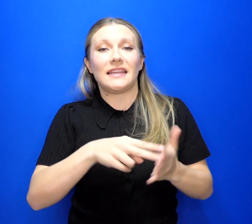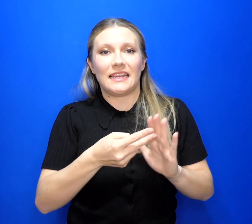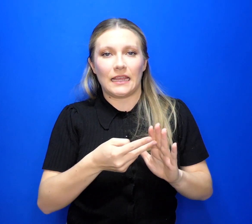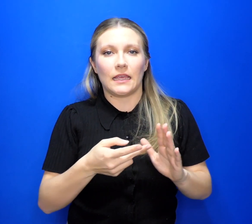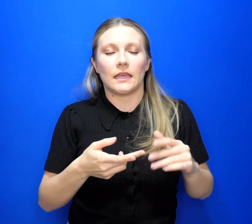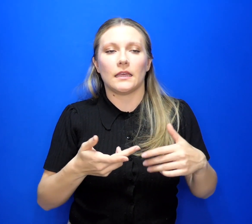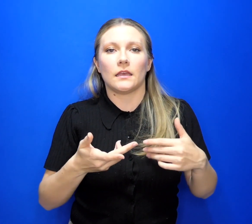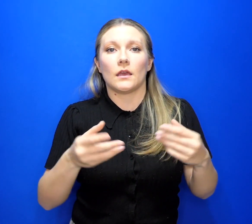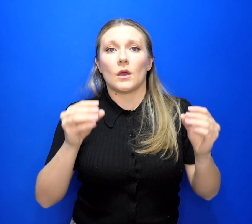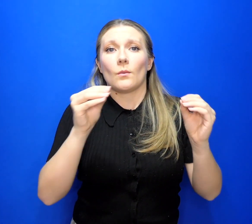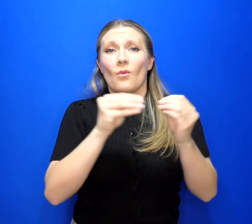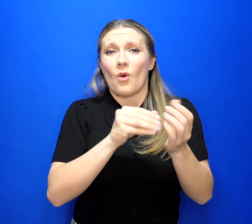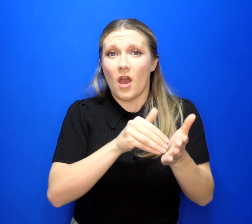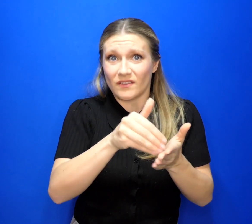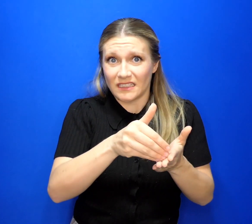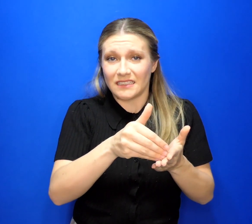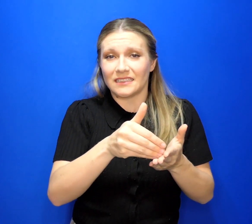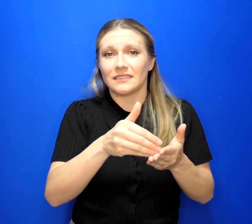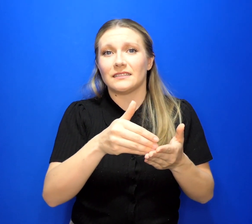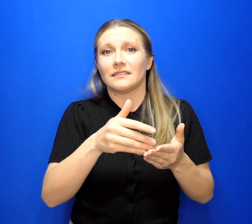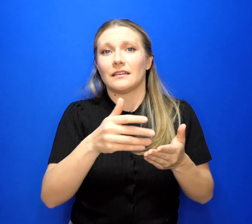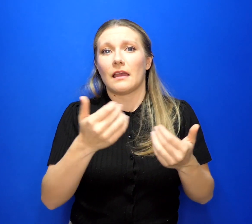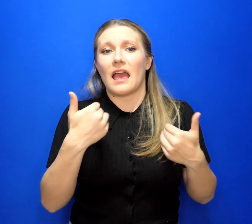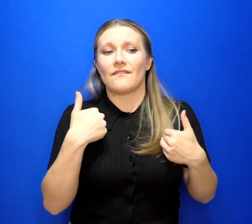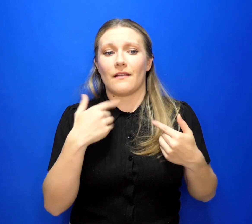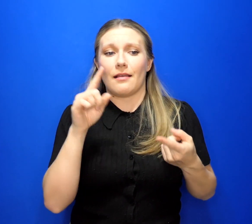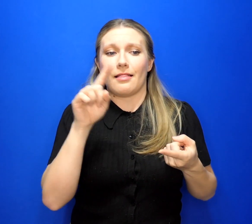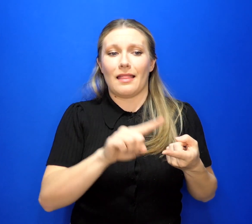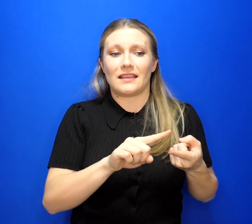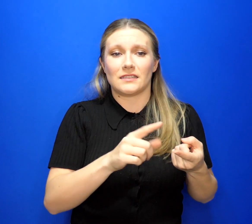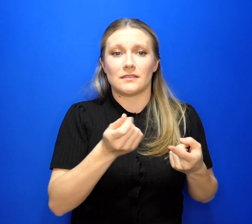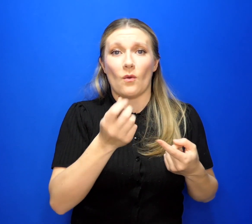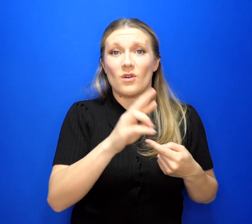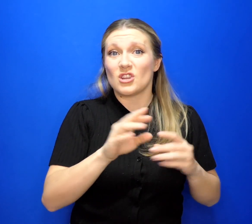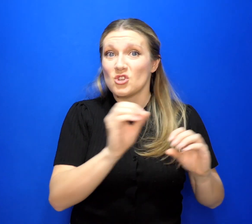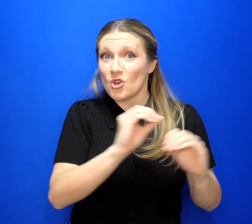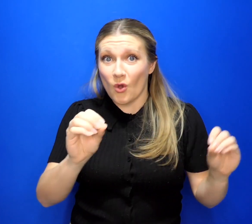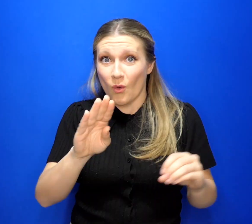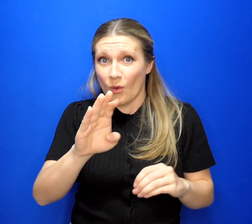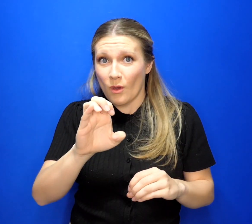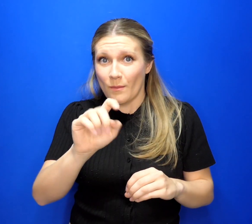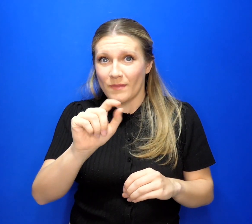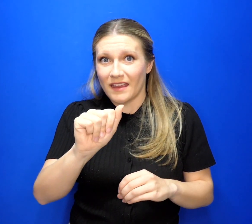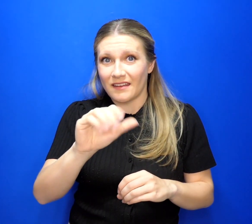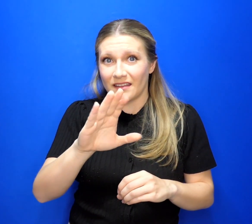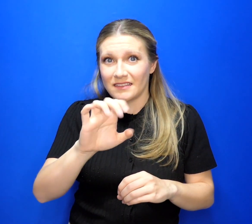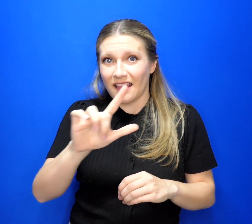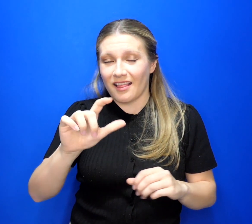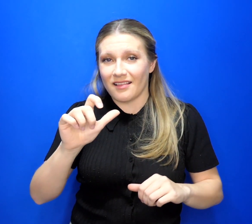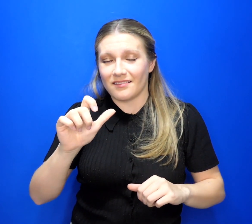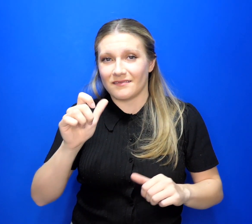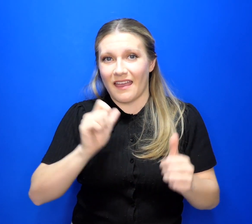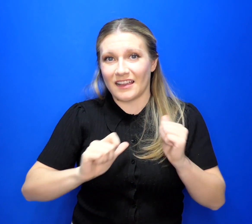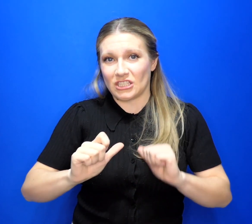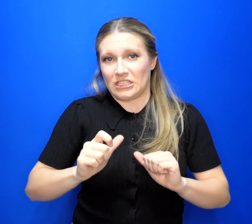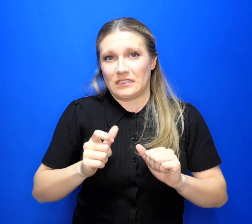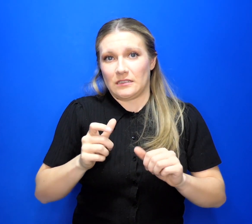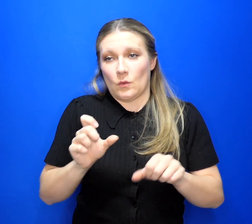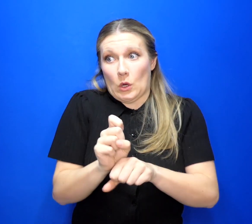is more likely that there's less or almost no beta cell action left in really little kids who are